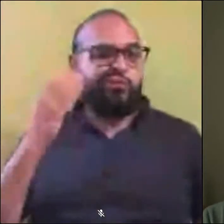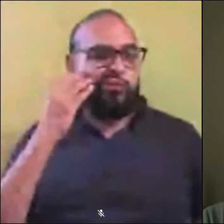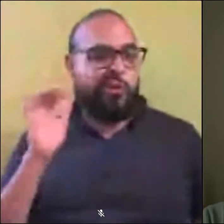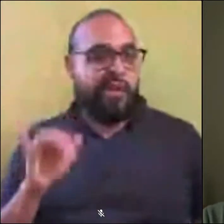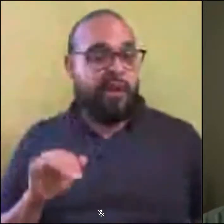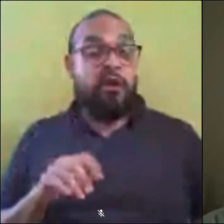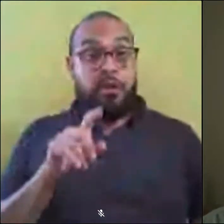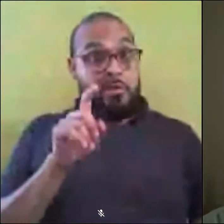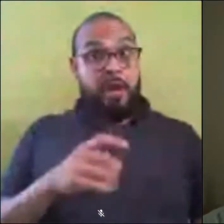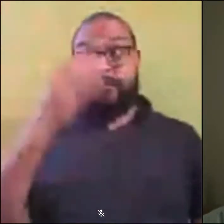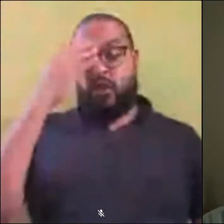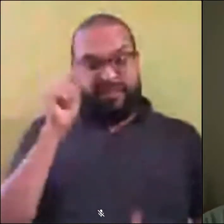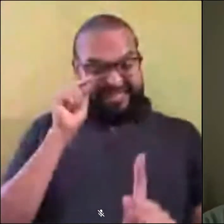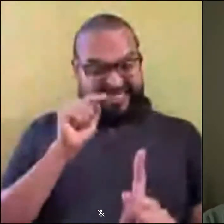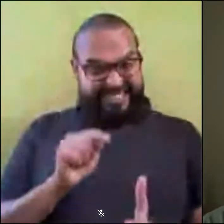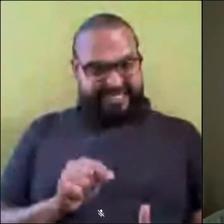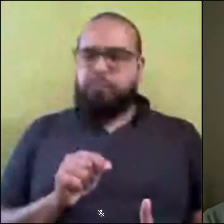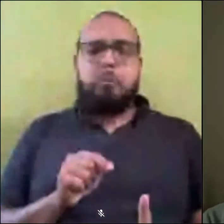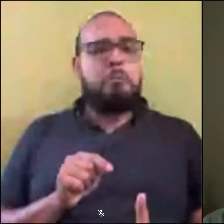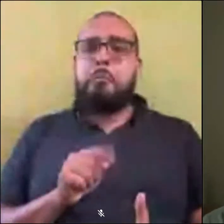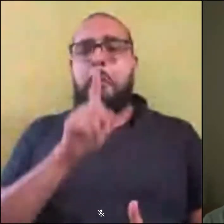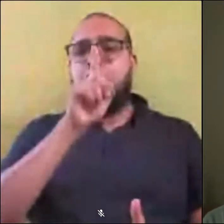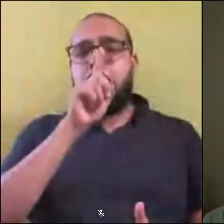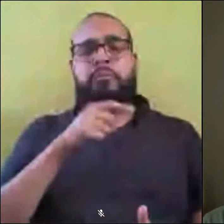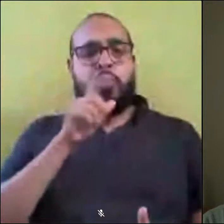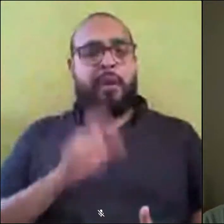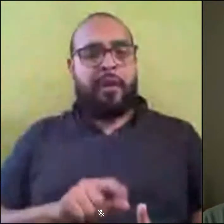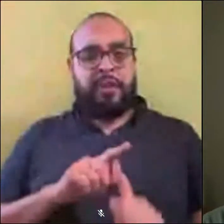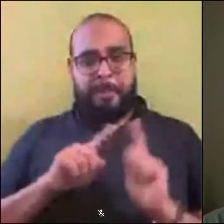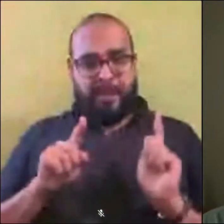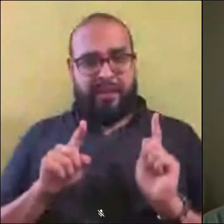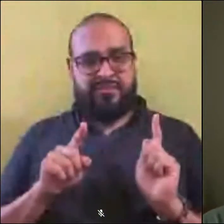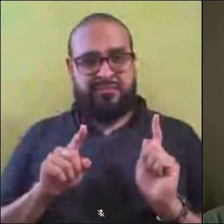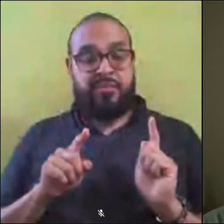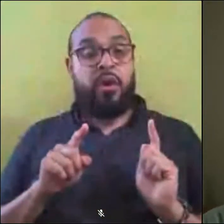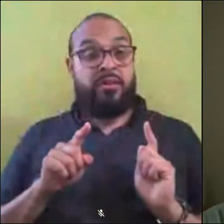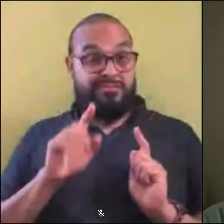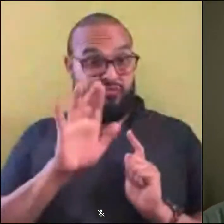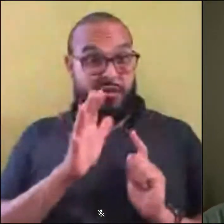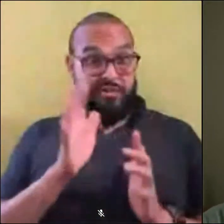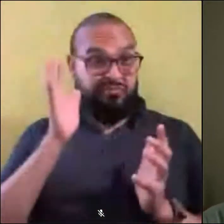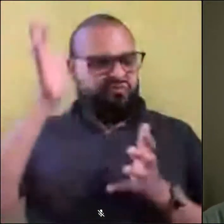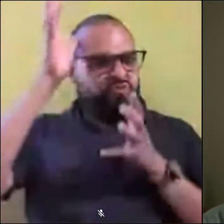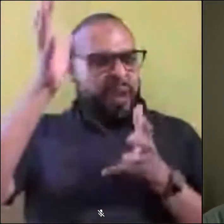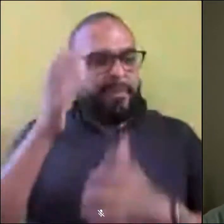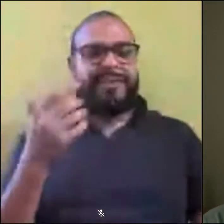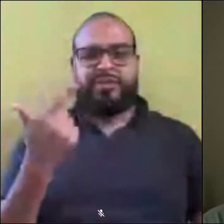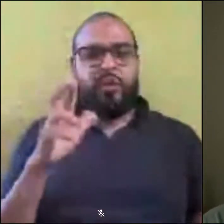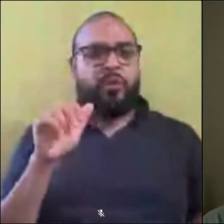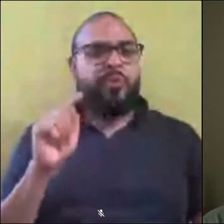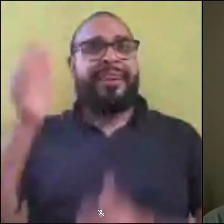my grandparents did X. But your grandparents, your great-grandparents, and so on, they lived within a context that is, in